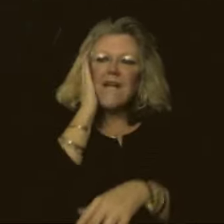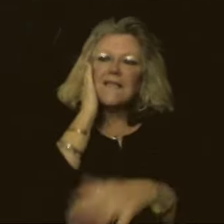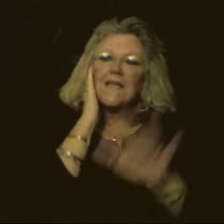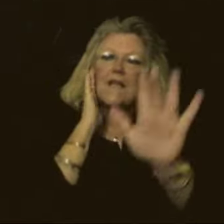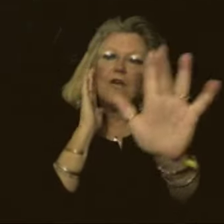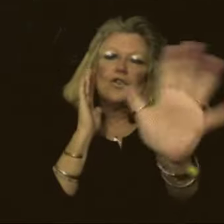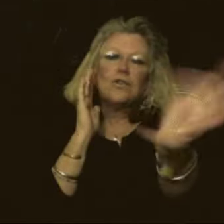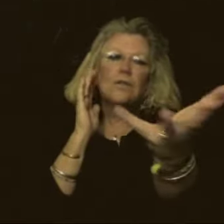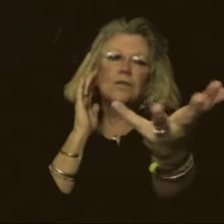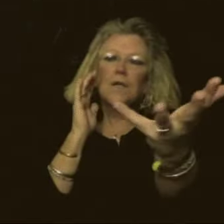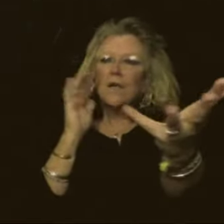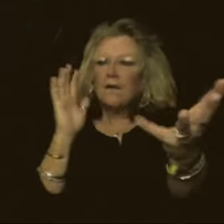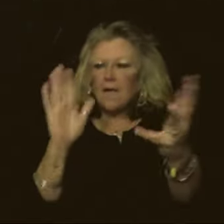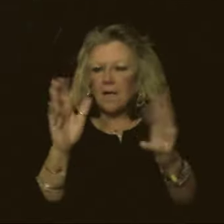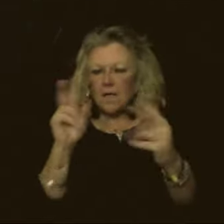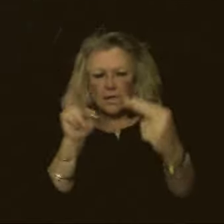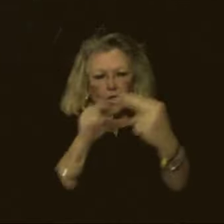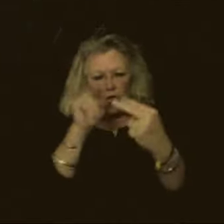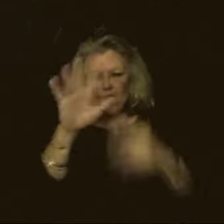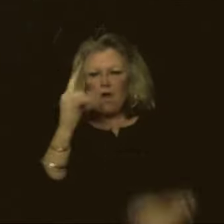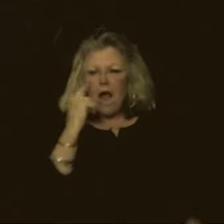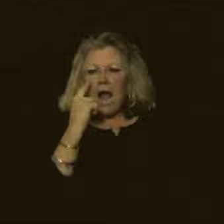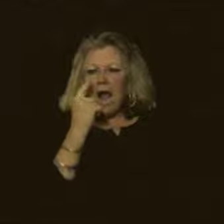your hands, and gaze into your eyes.